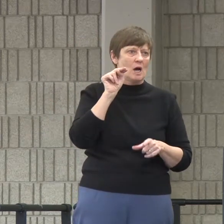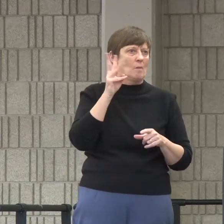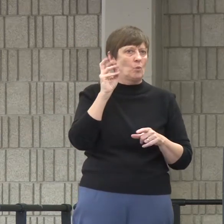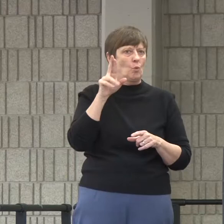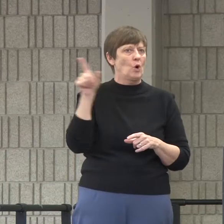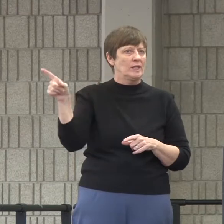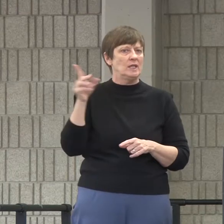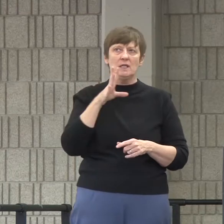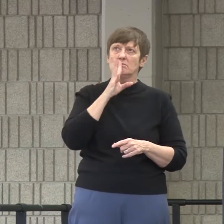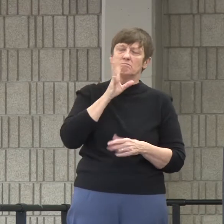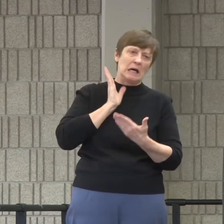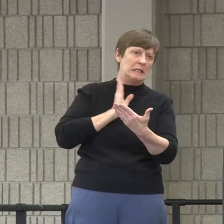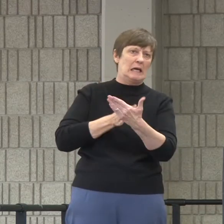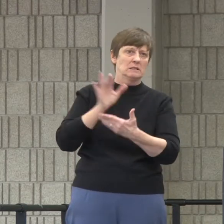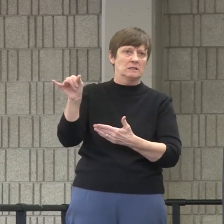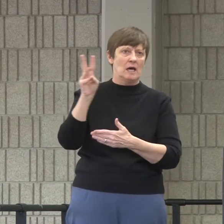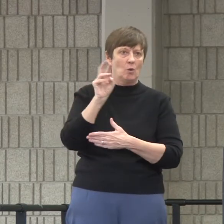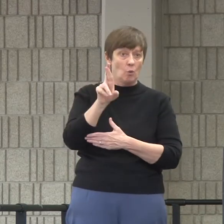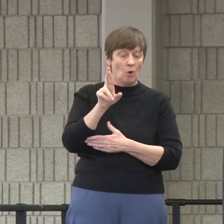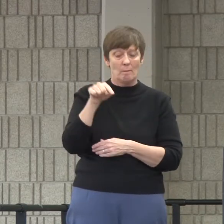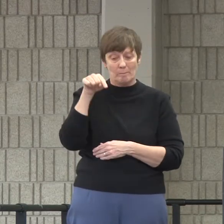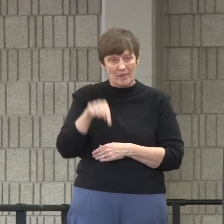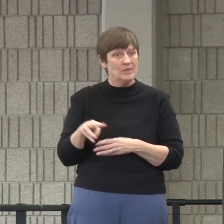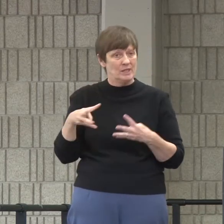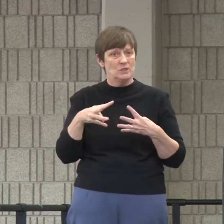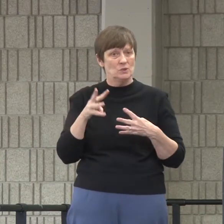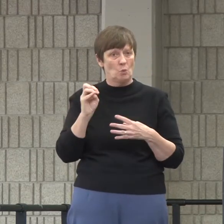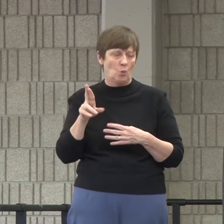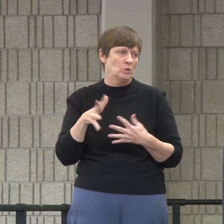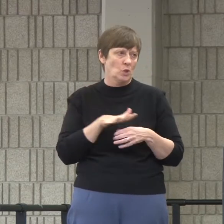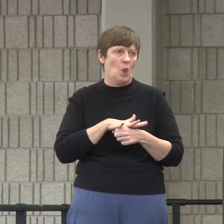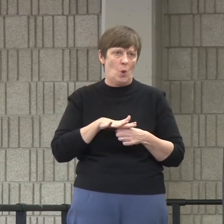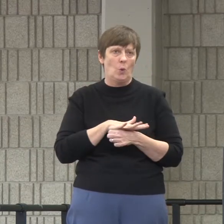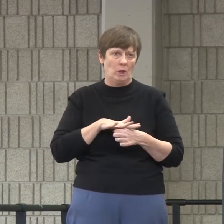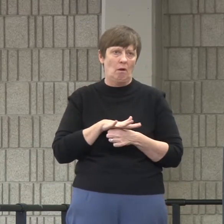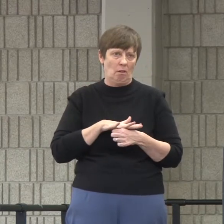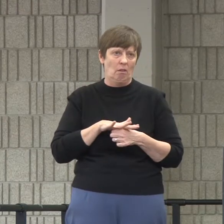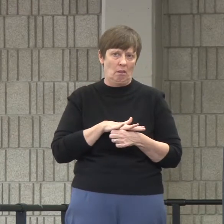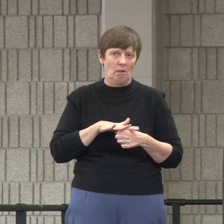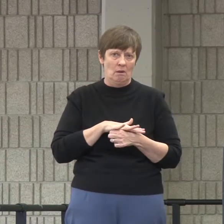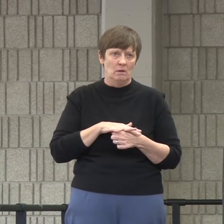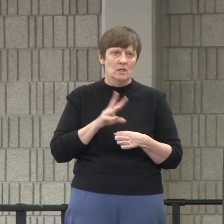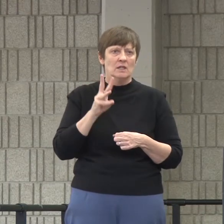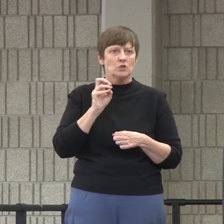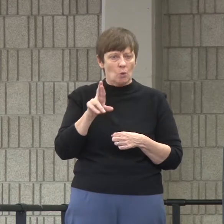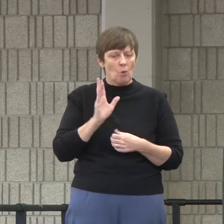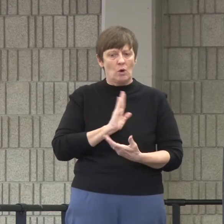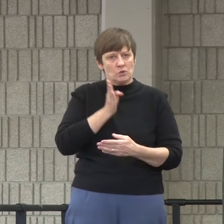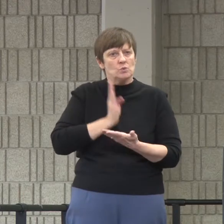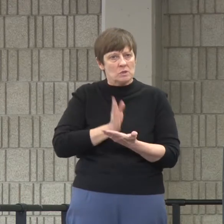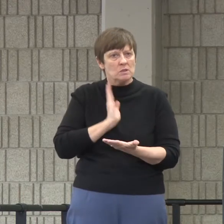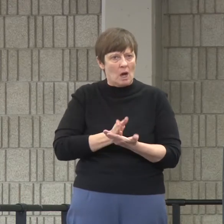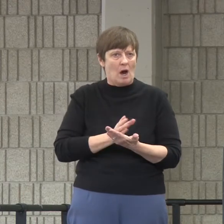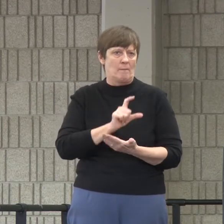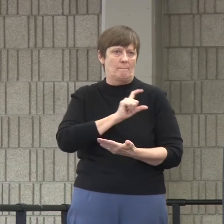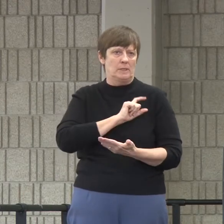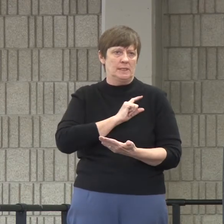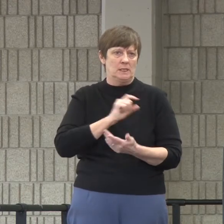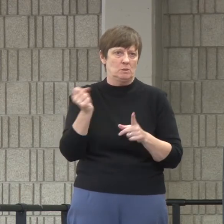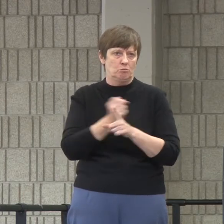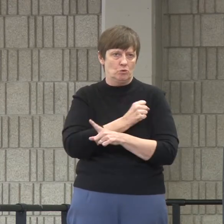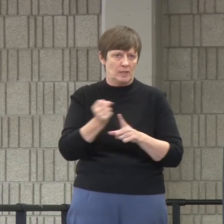out against. But this war is local. This is a war to end police brutality, to